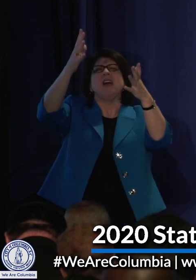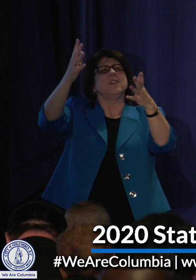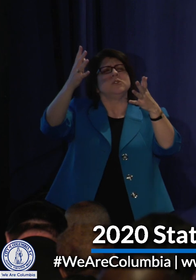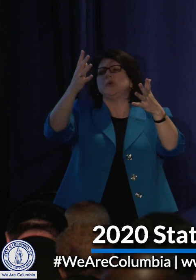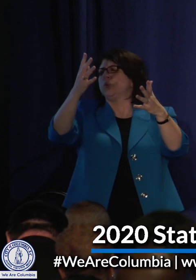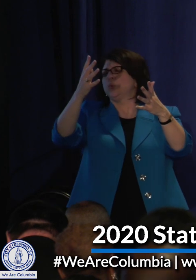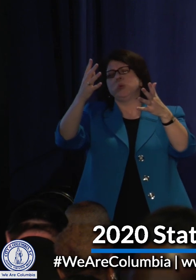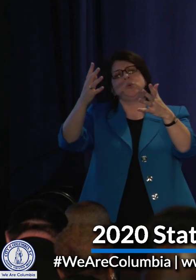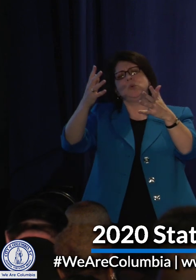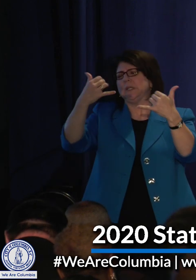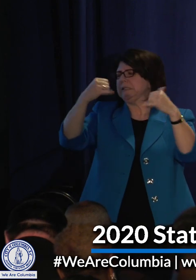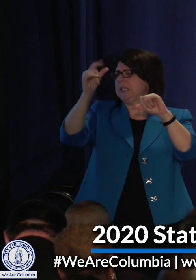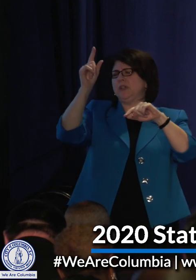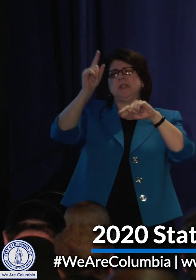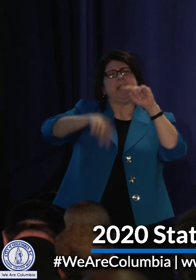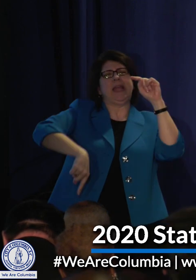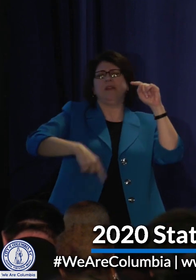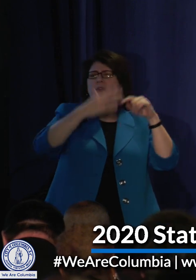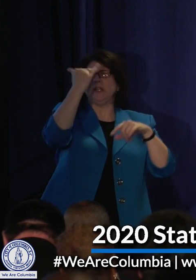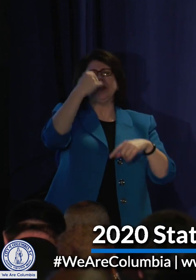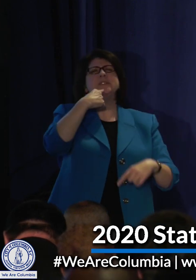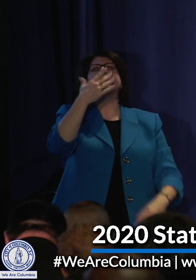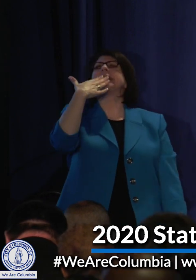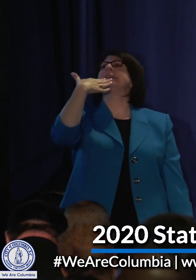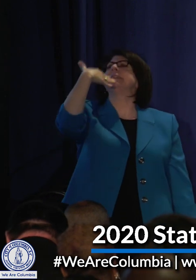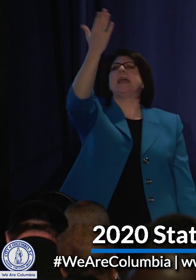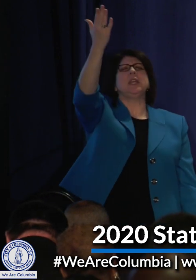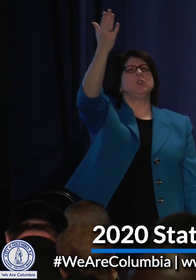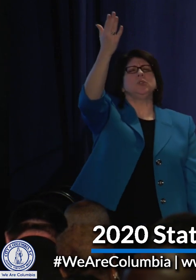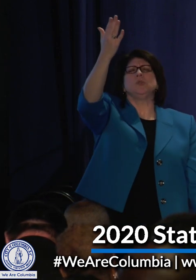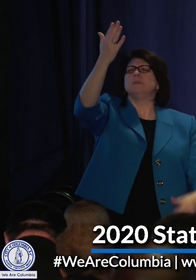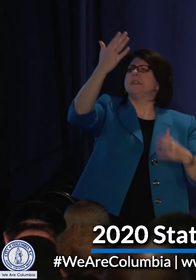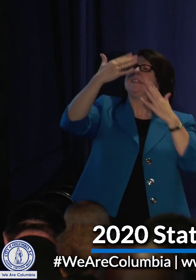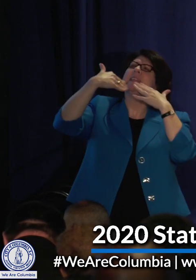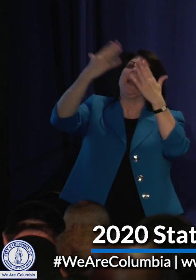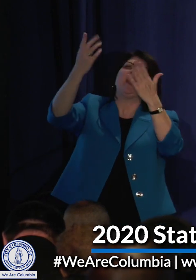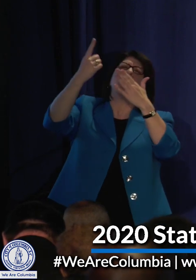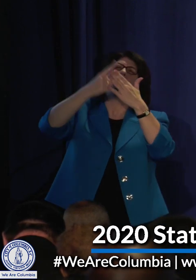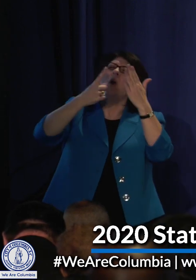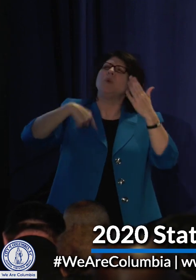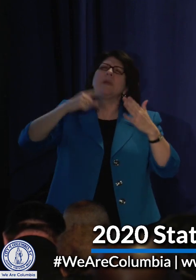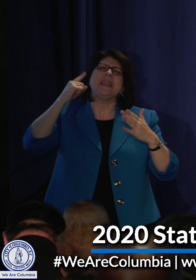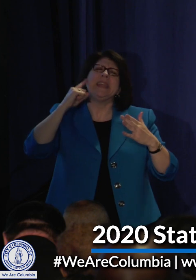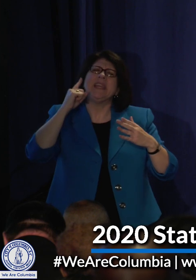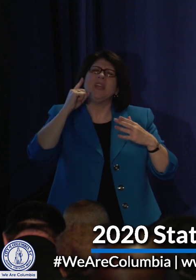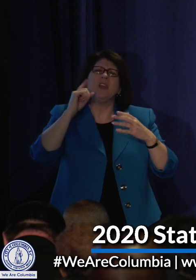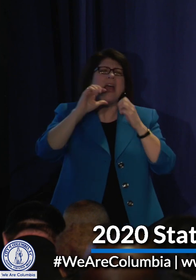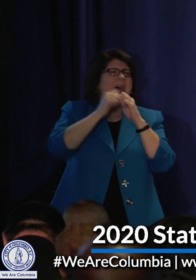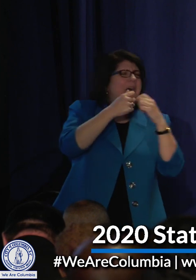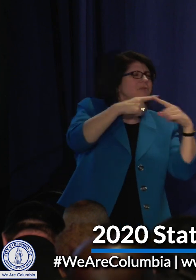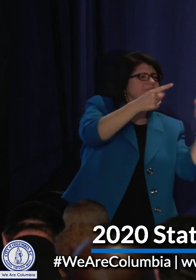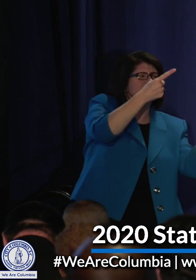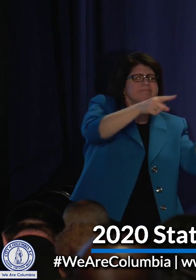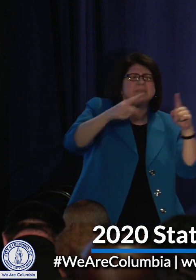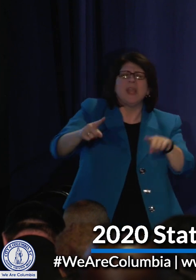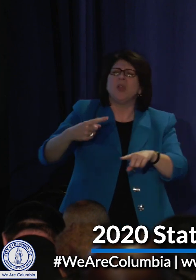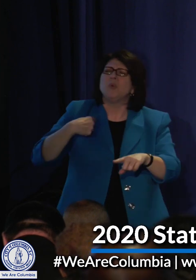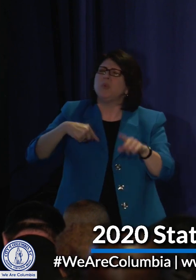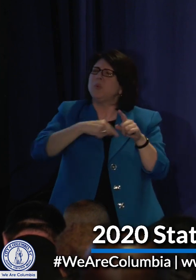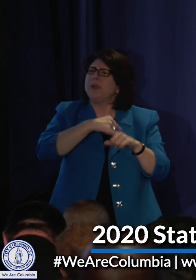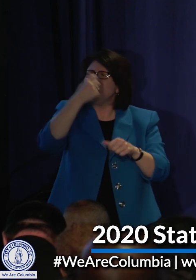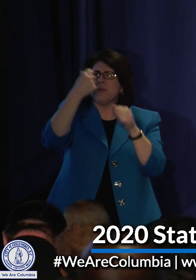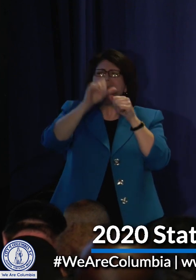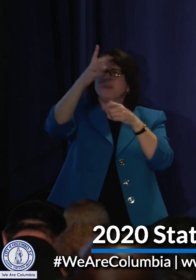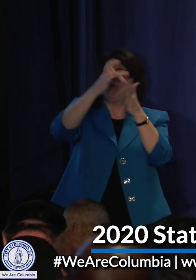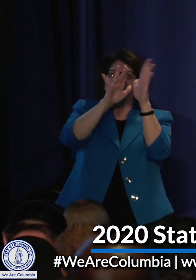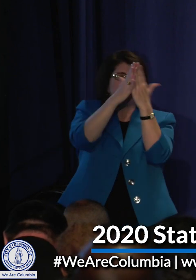remiss to not thank you for what we hear in these accomplishments and achievements. We remember from your word